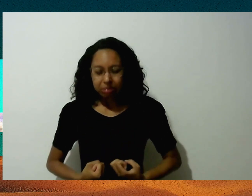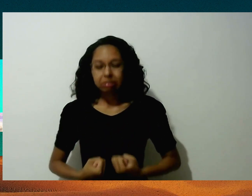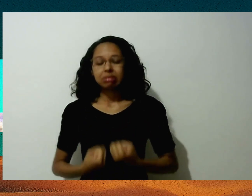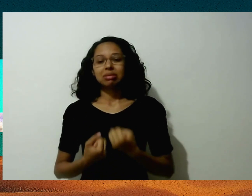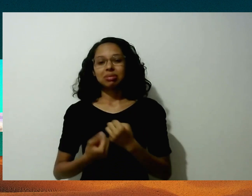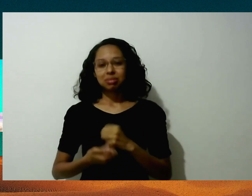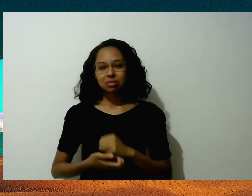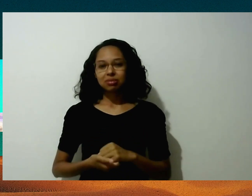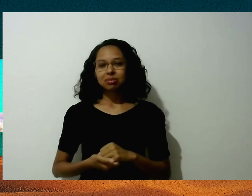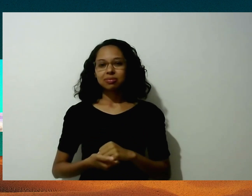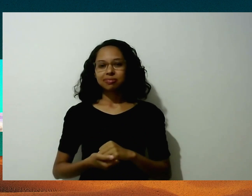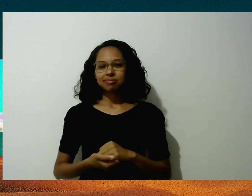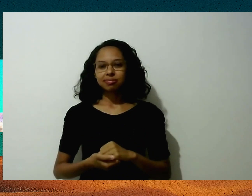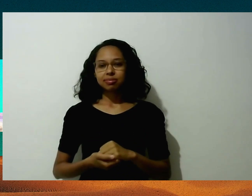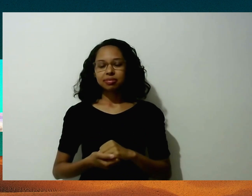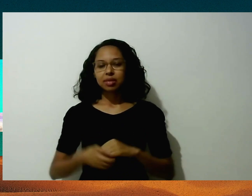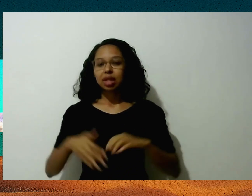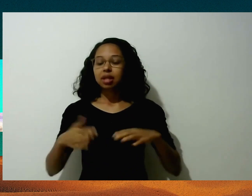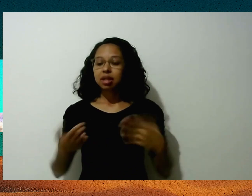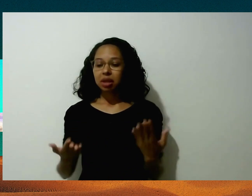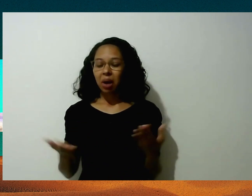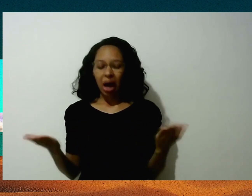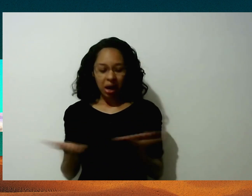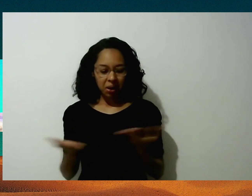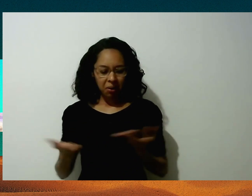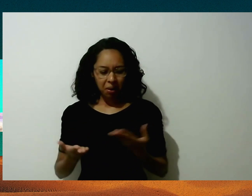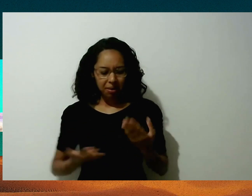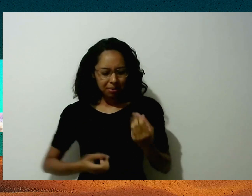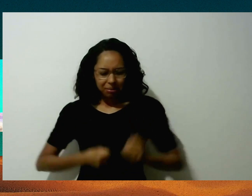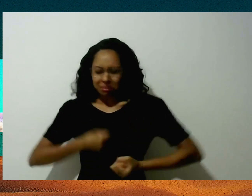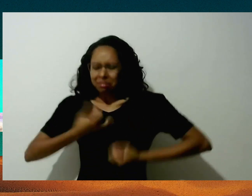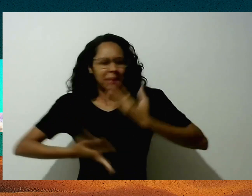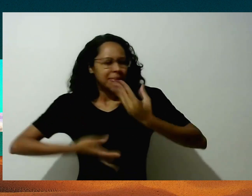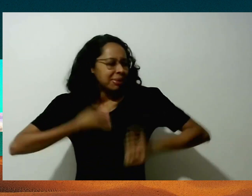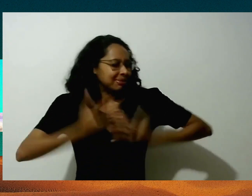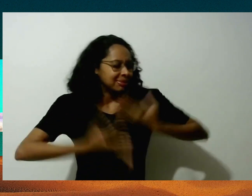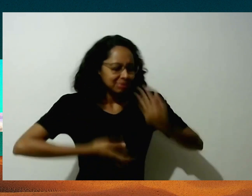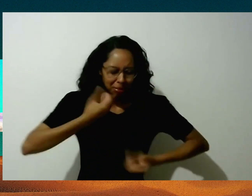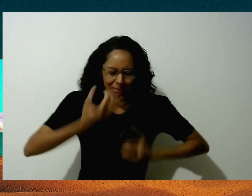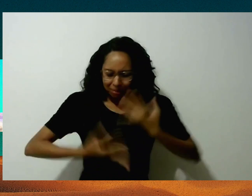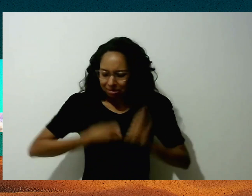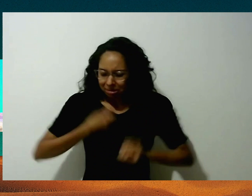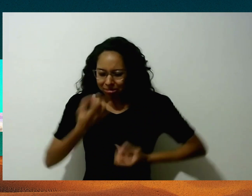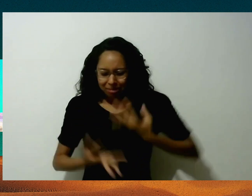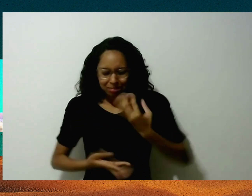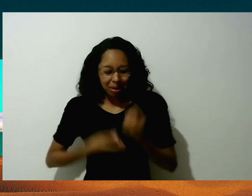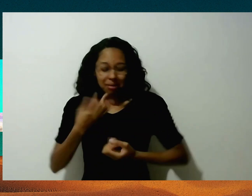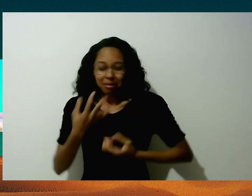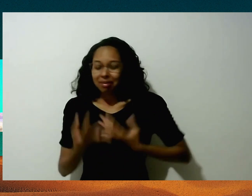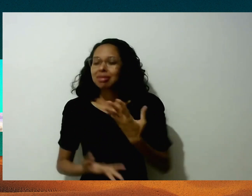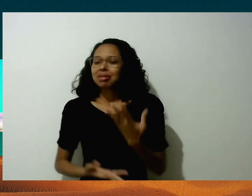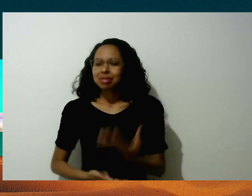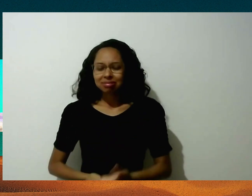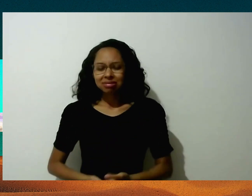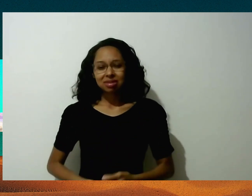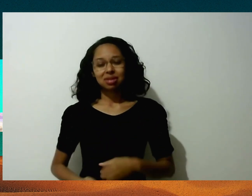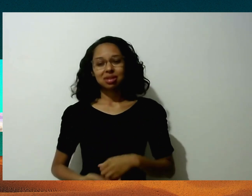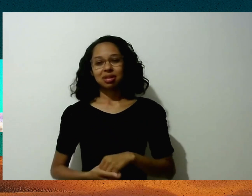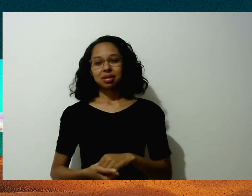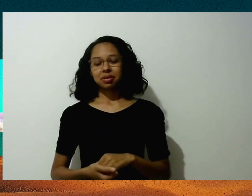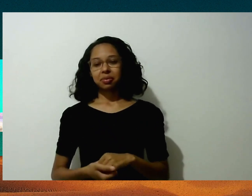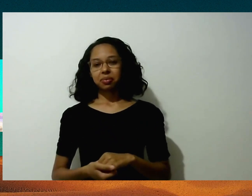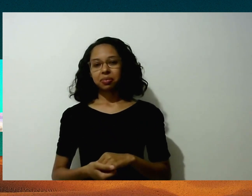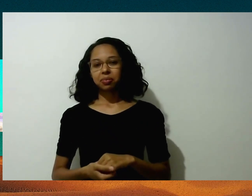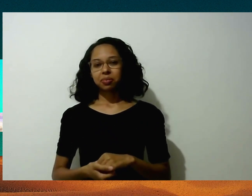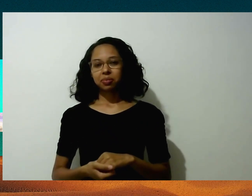life. Darei livre curso à minha queixa, quer dizer, vou desabafar. I will give free course to my complaint. I'm